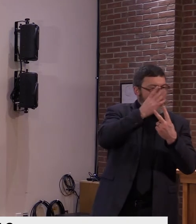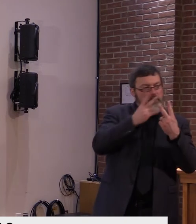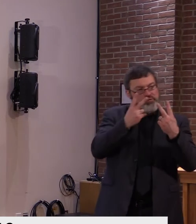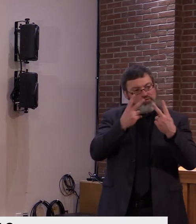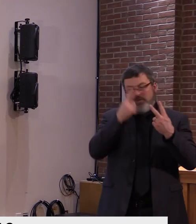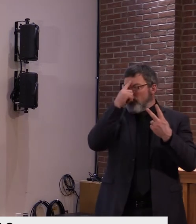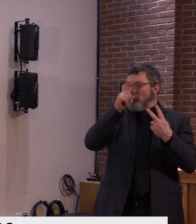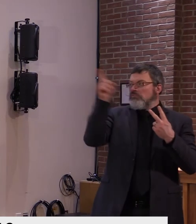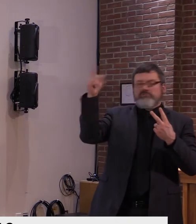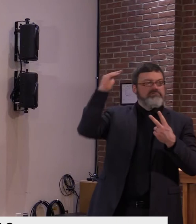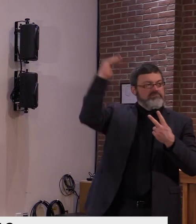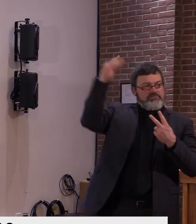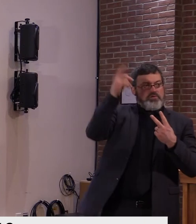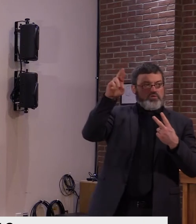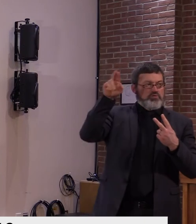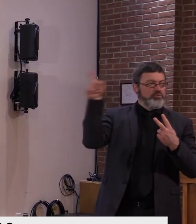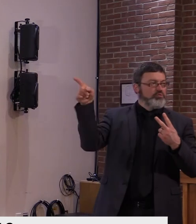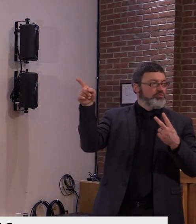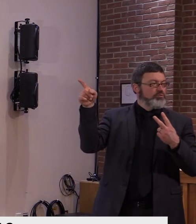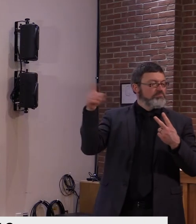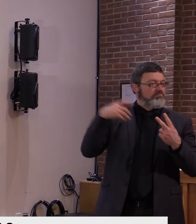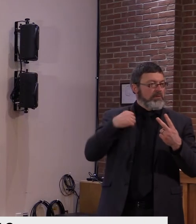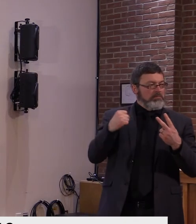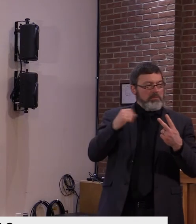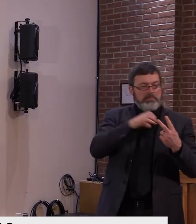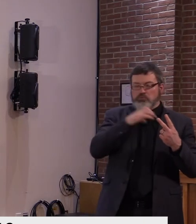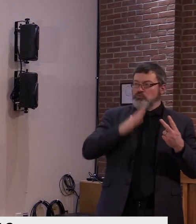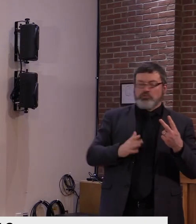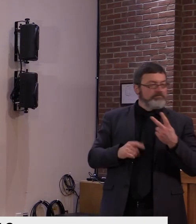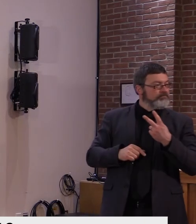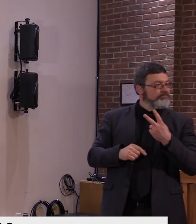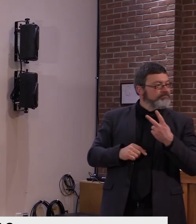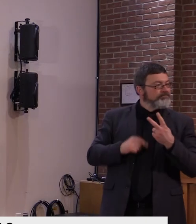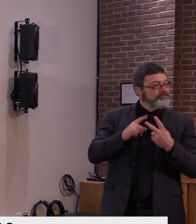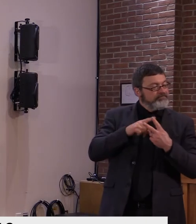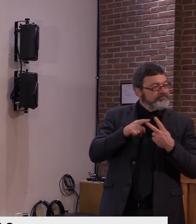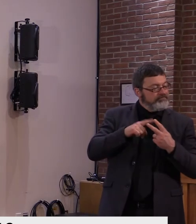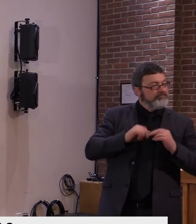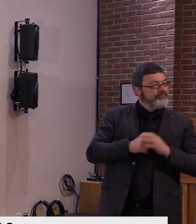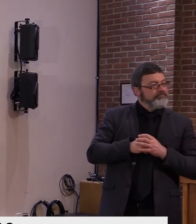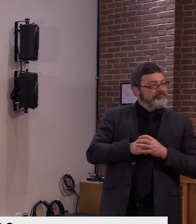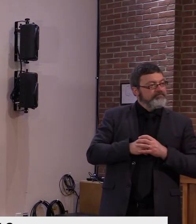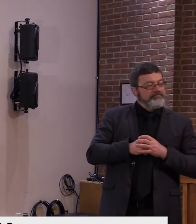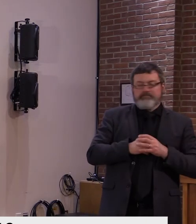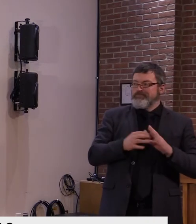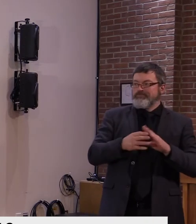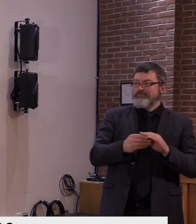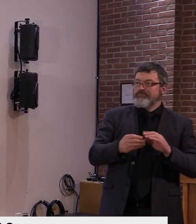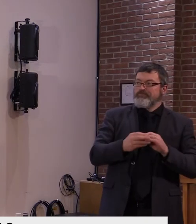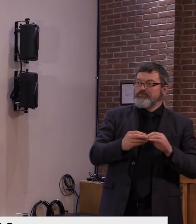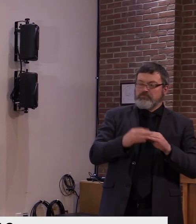that that my questions here have really nothing to do with the transparency of